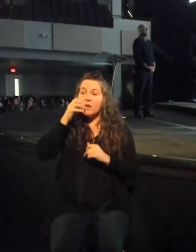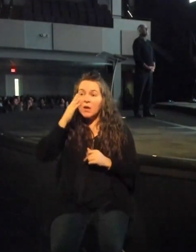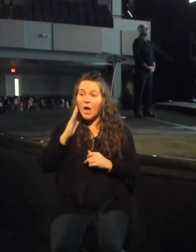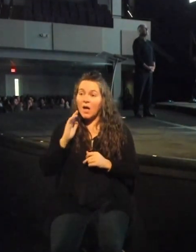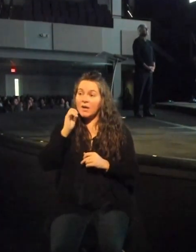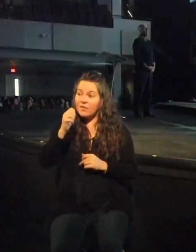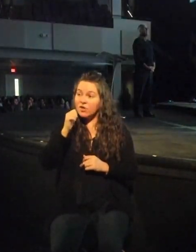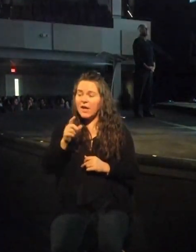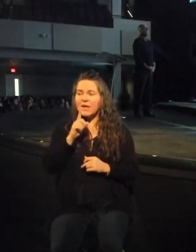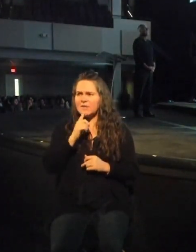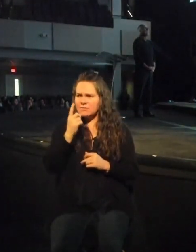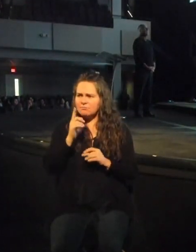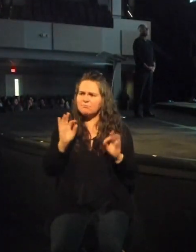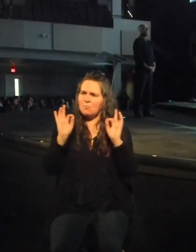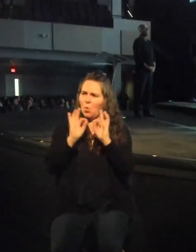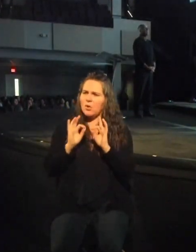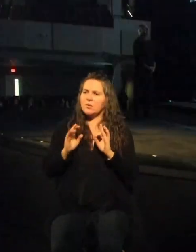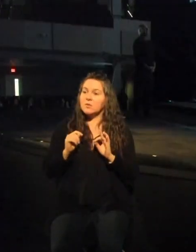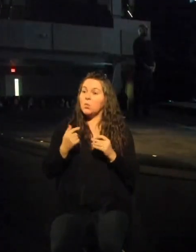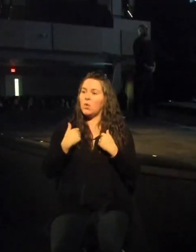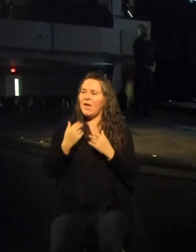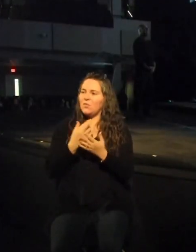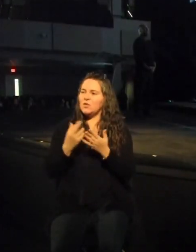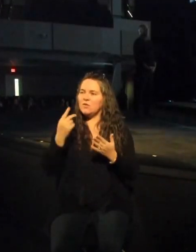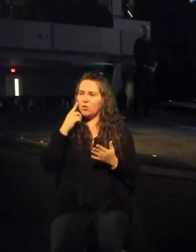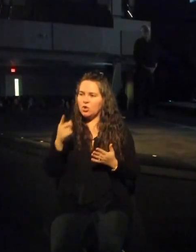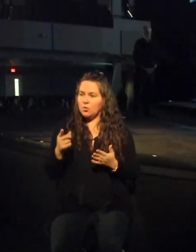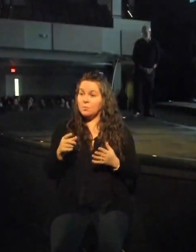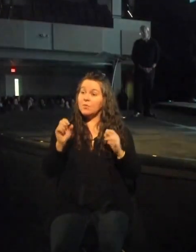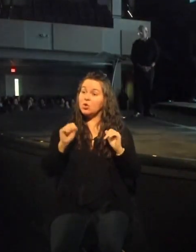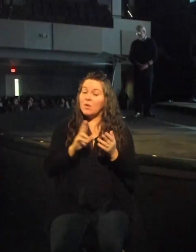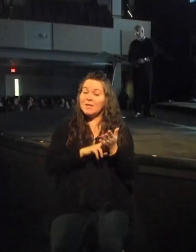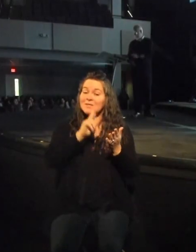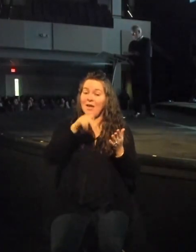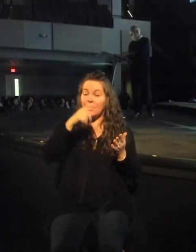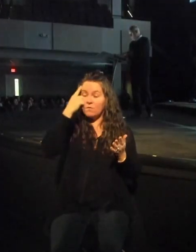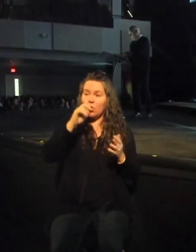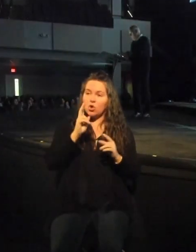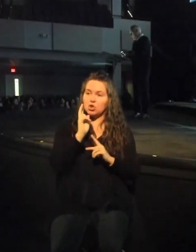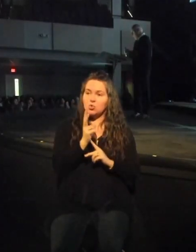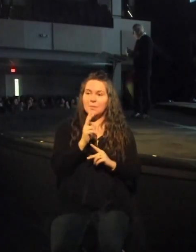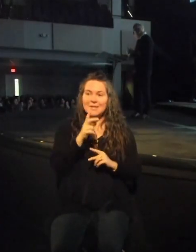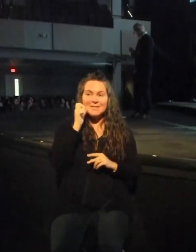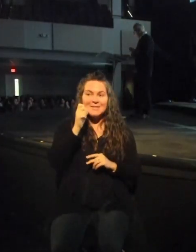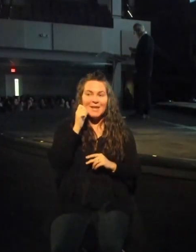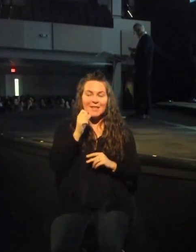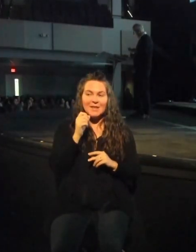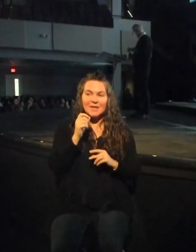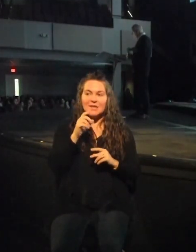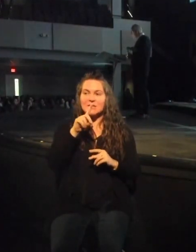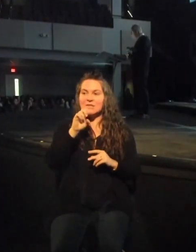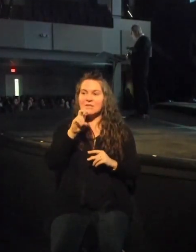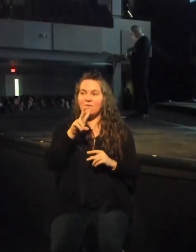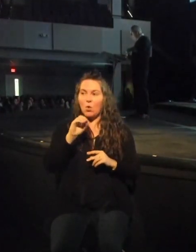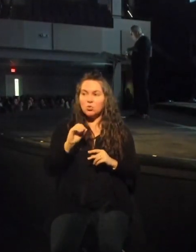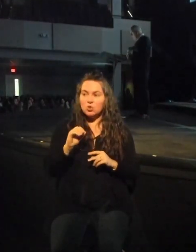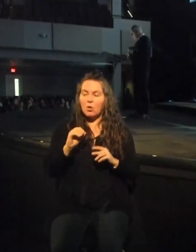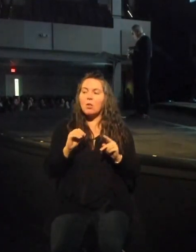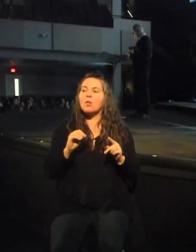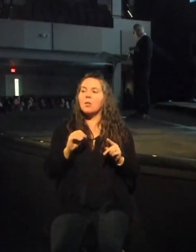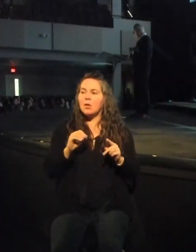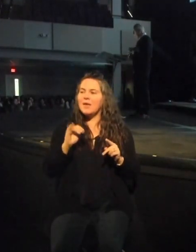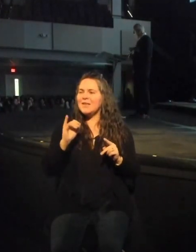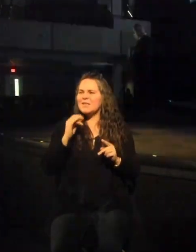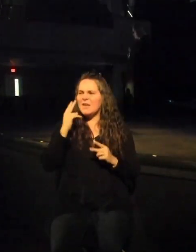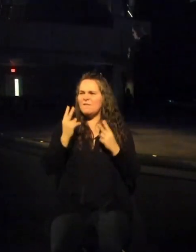help you with this. First, sign up for the 2-minute daily devotional sent to you every weekday. Delivered straight to your phone, it's a video